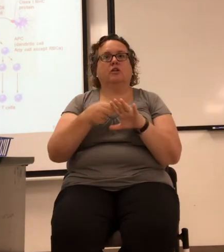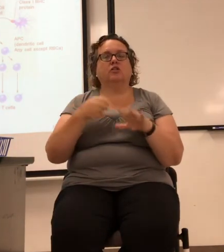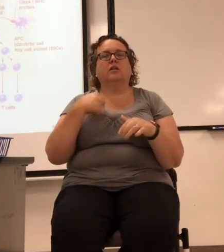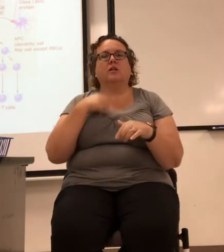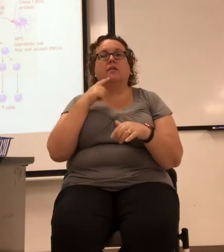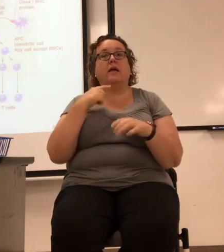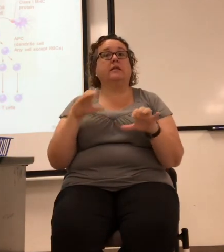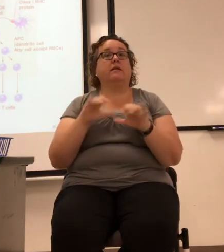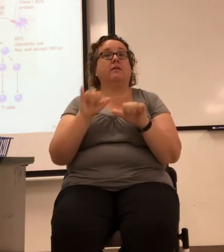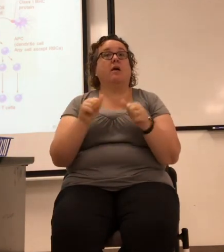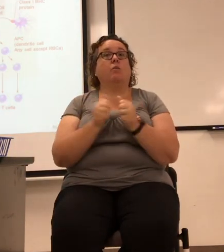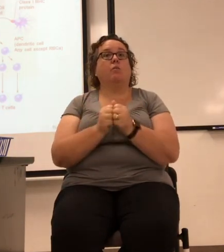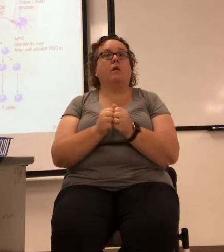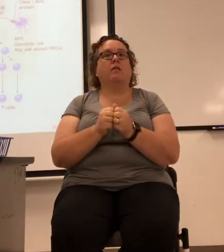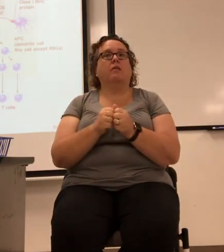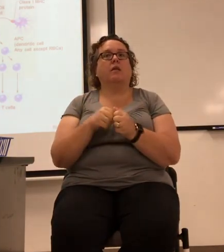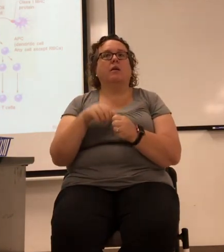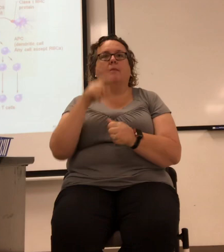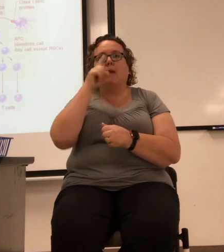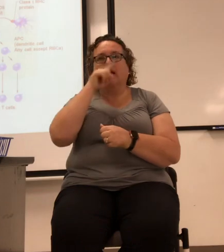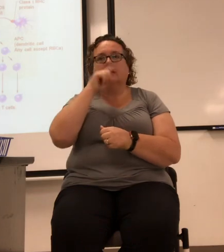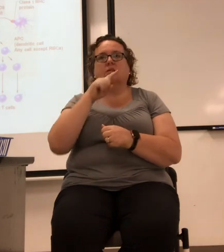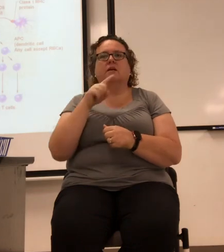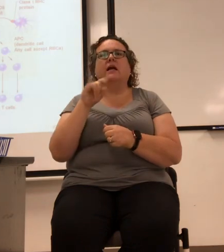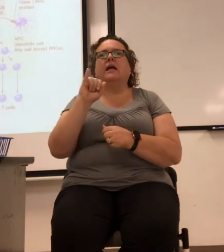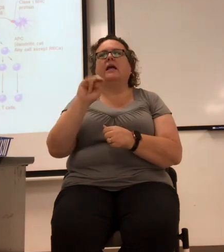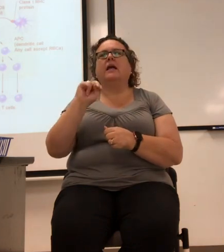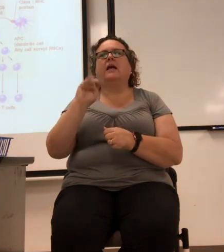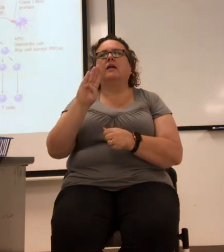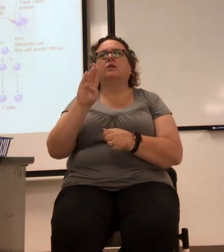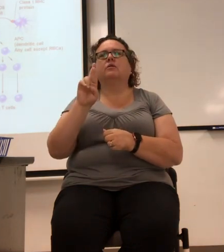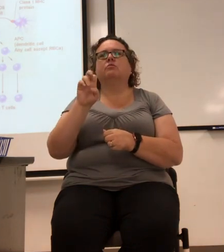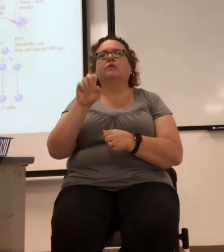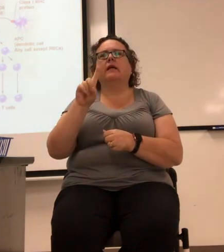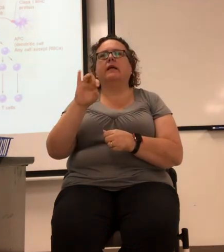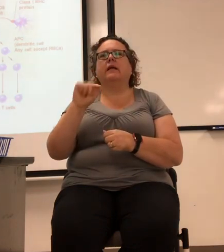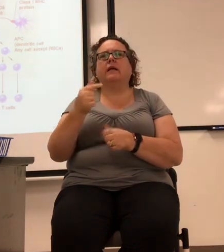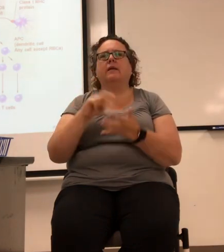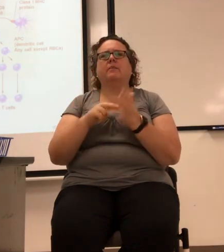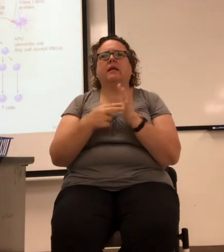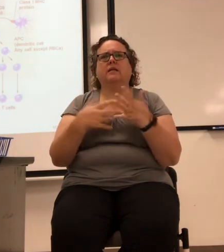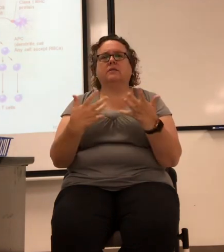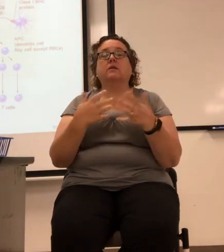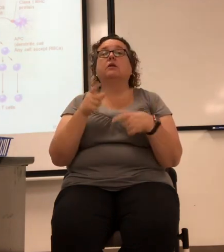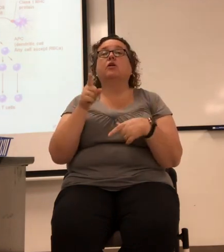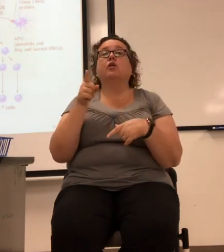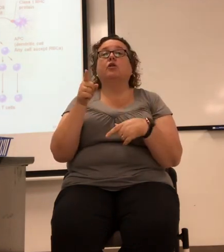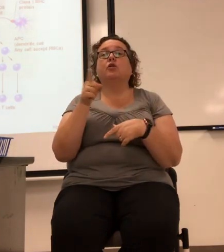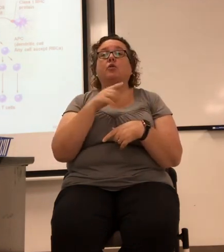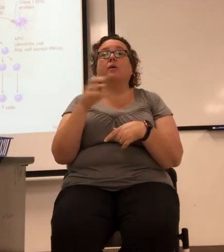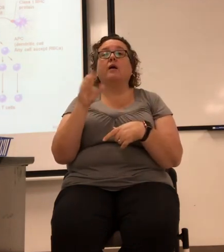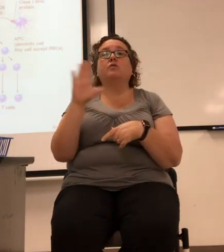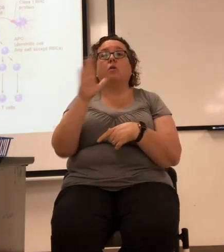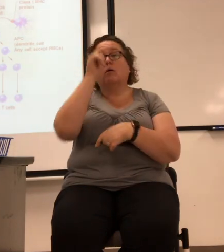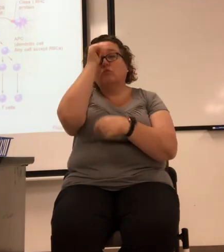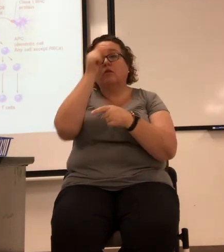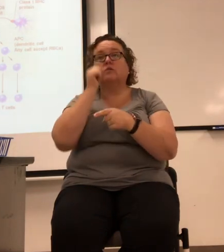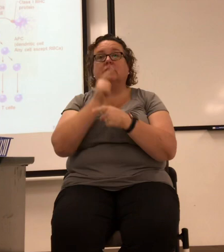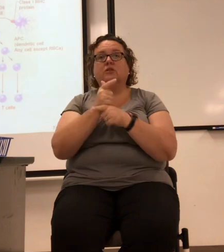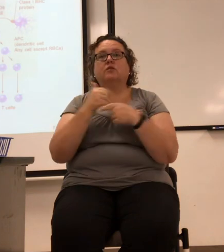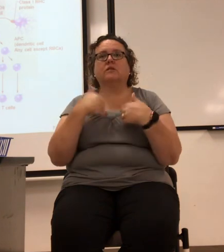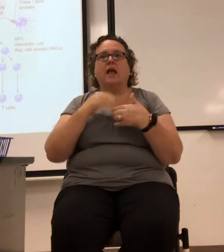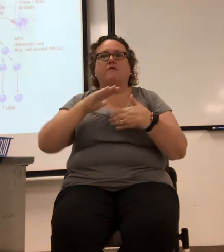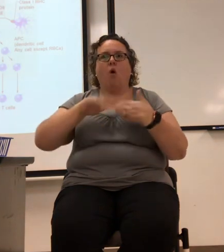is, well, think about you and your siblings if you have siblings. You and your brothers and sisters, you all of your